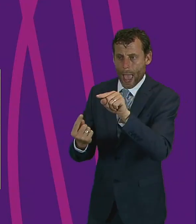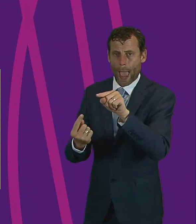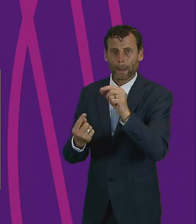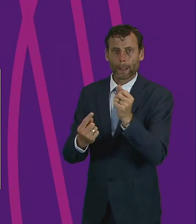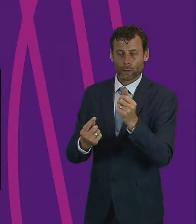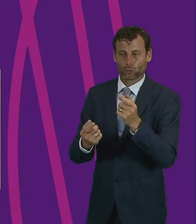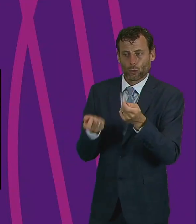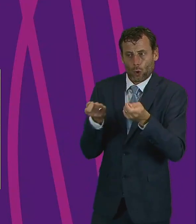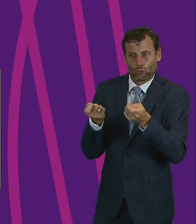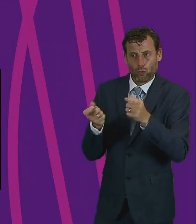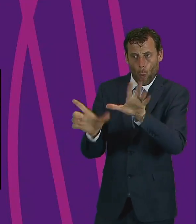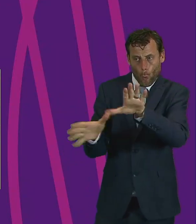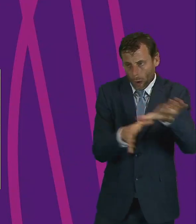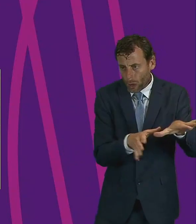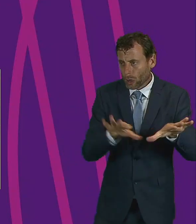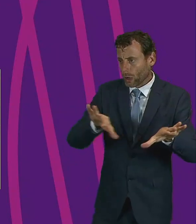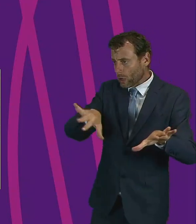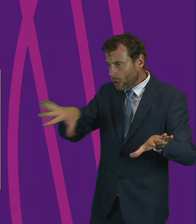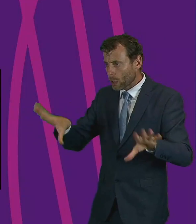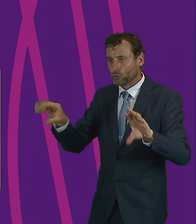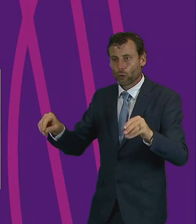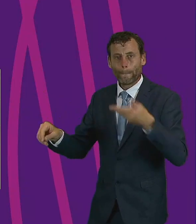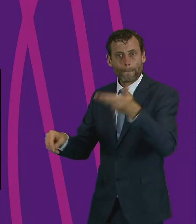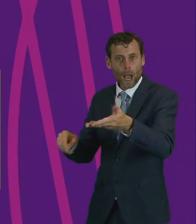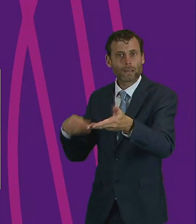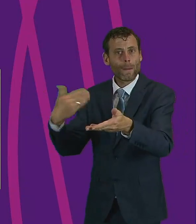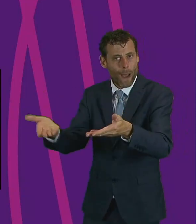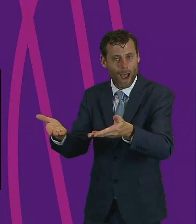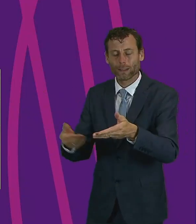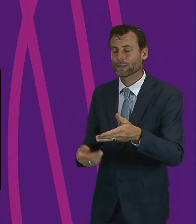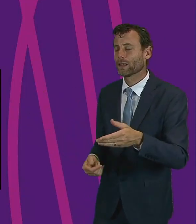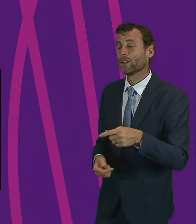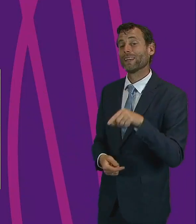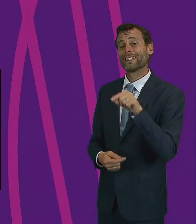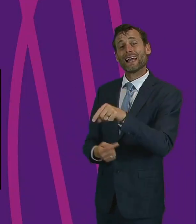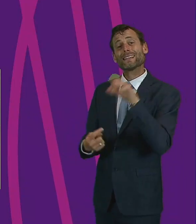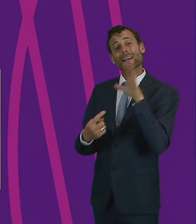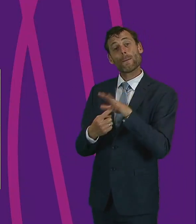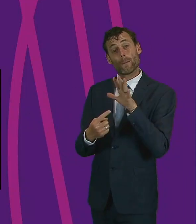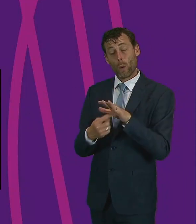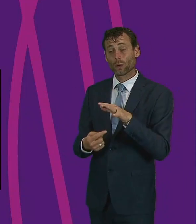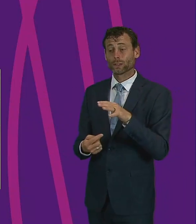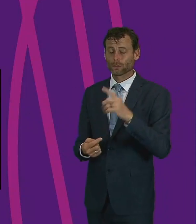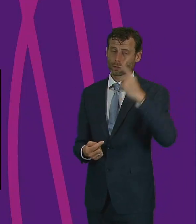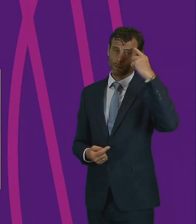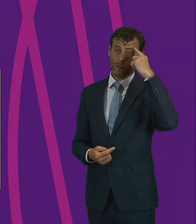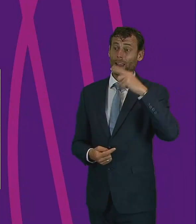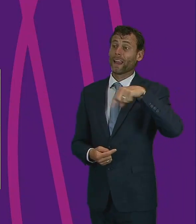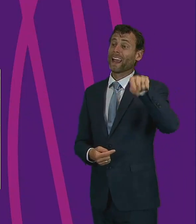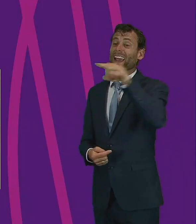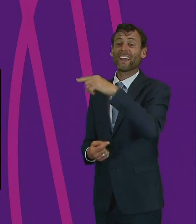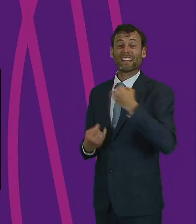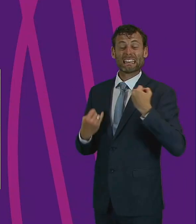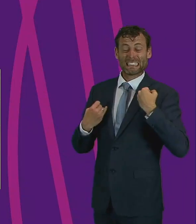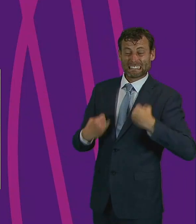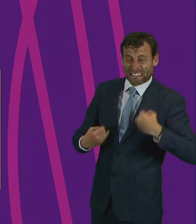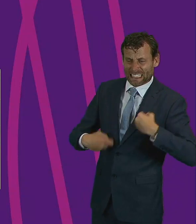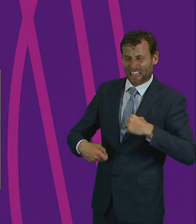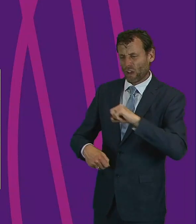forward. And we continue to remind people that to make it work, anyone with symptoms must isolate at home and